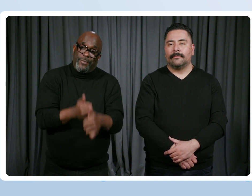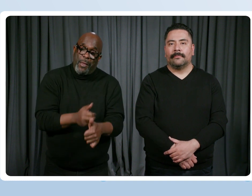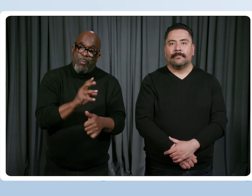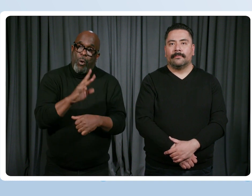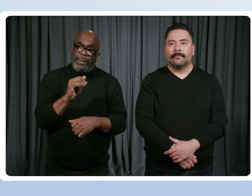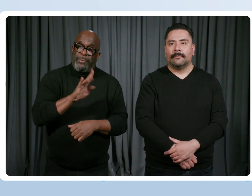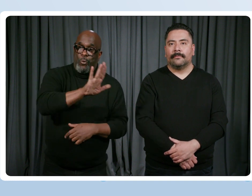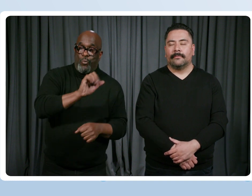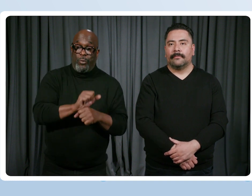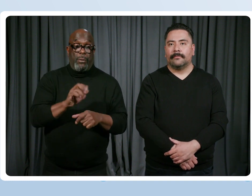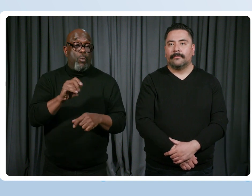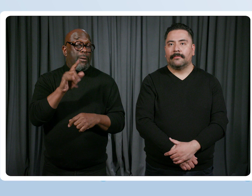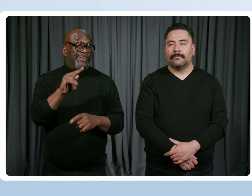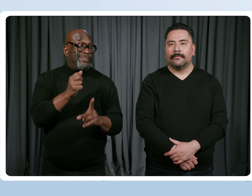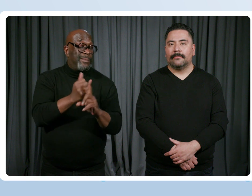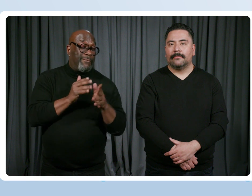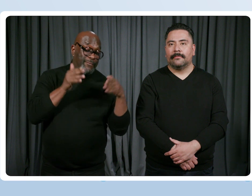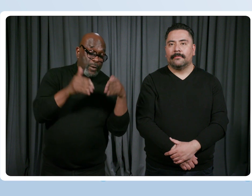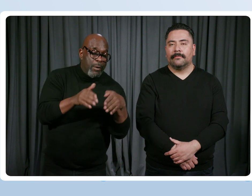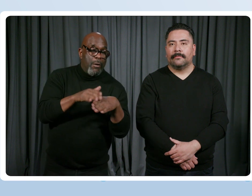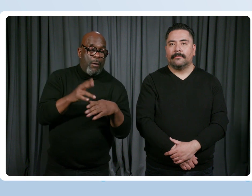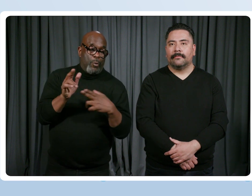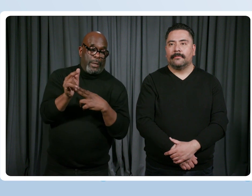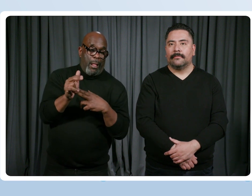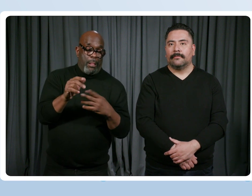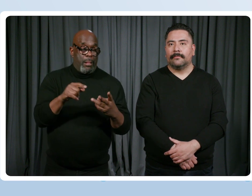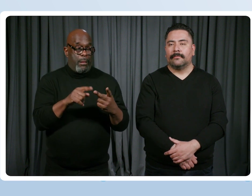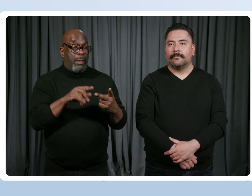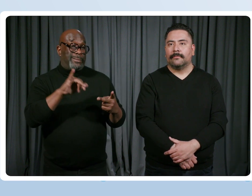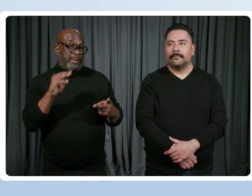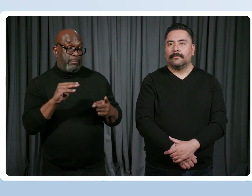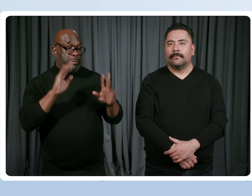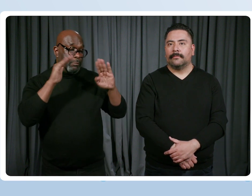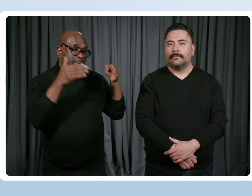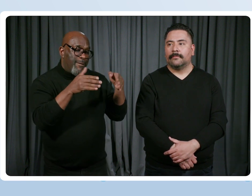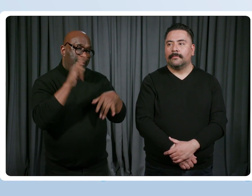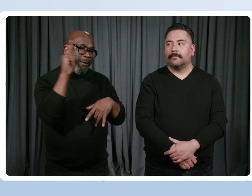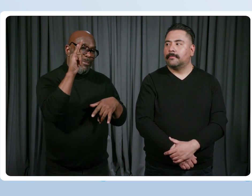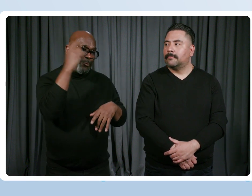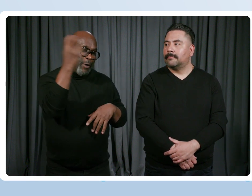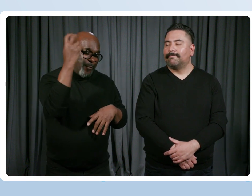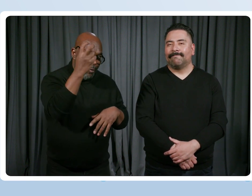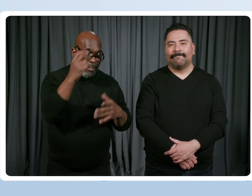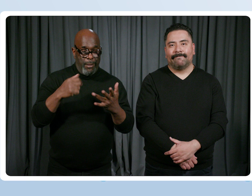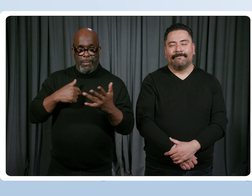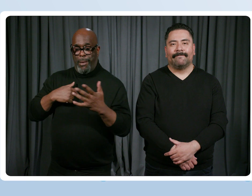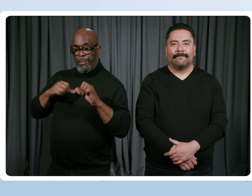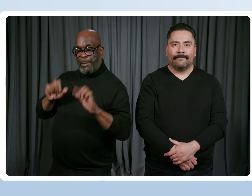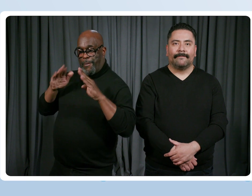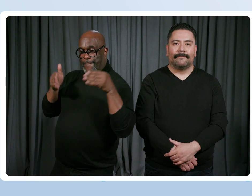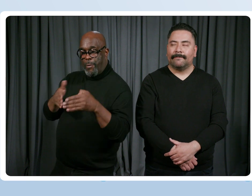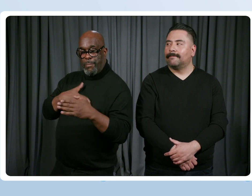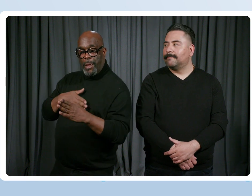Morgan focused really on the hotel aspect, and Kim focused a lot on the airline travel aspect. And then I was able to